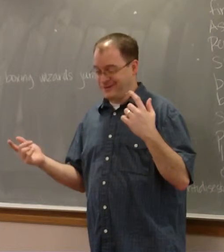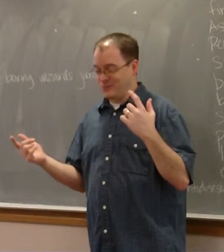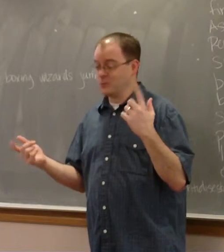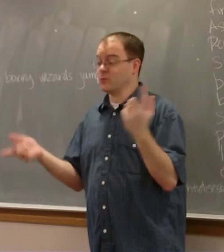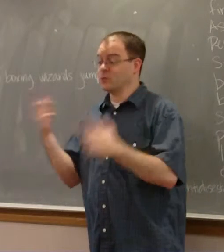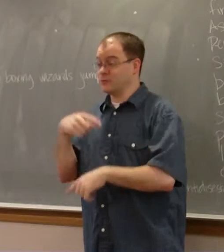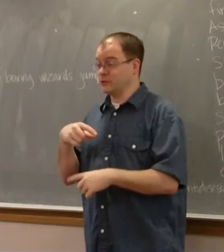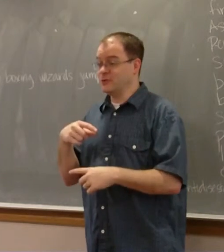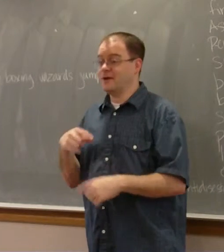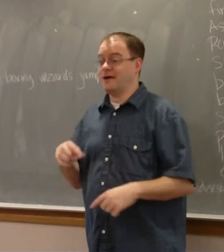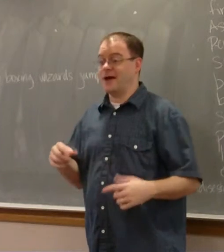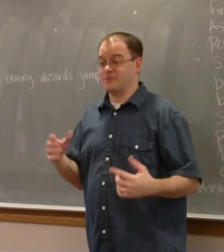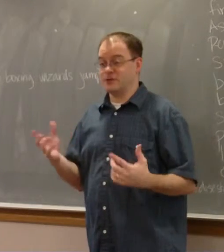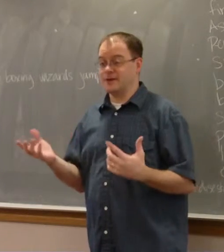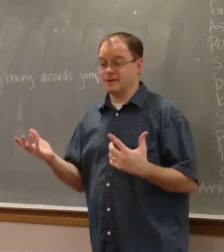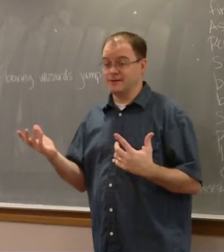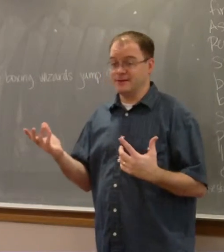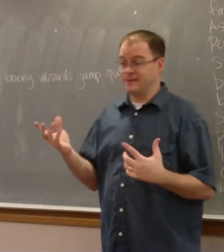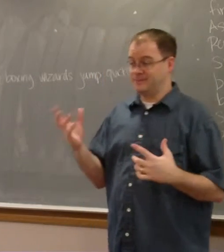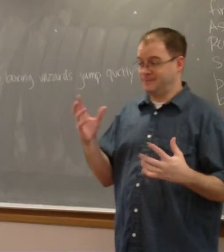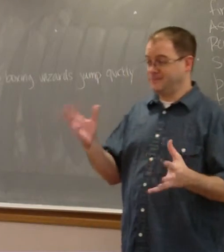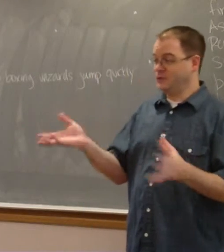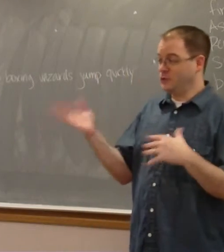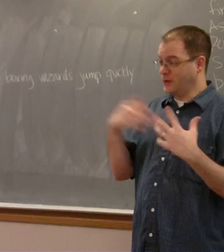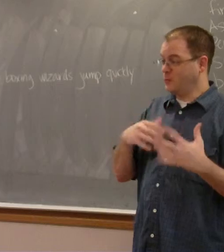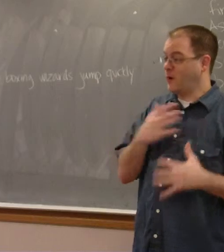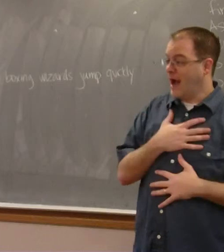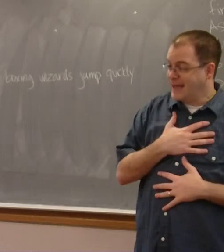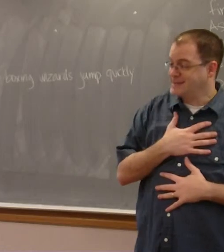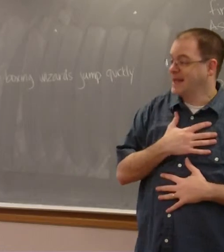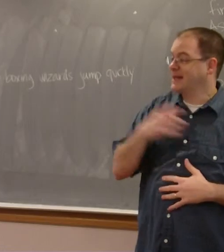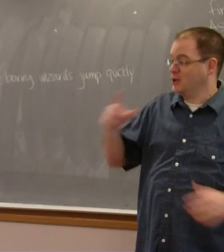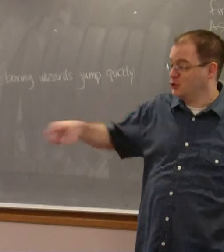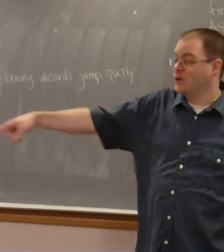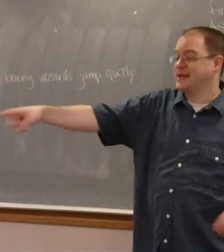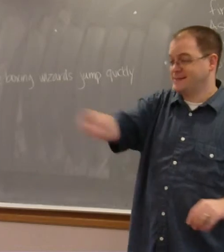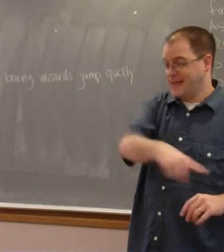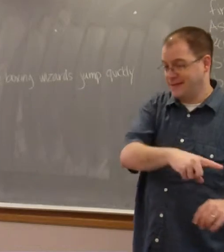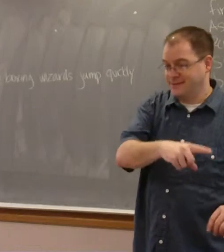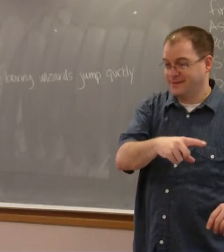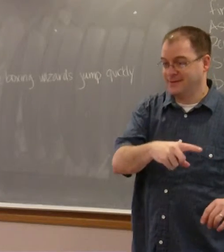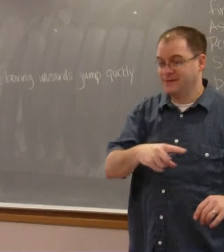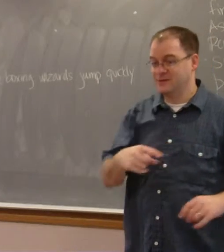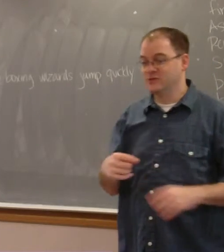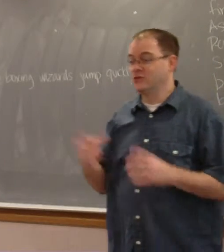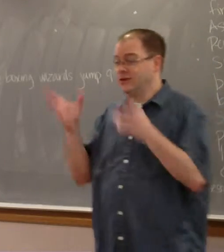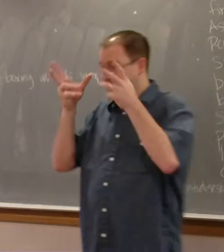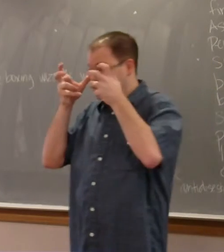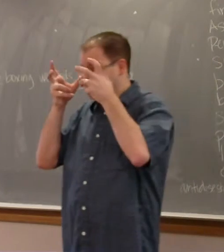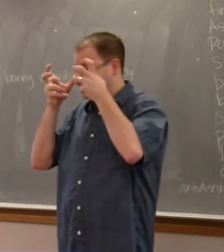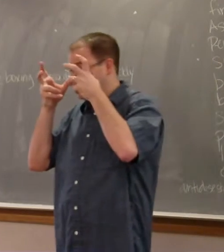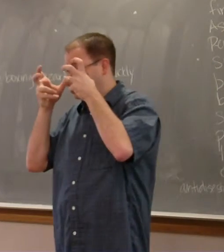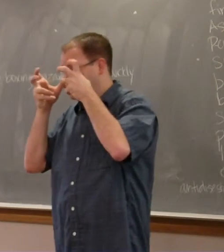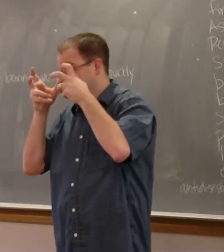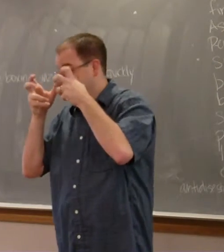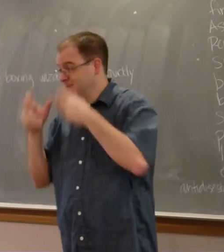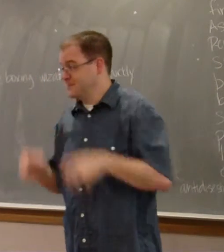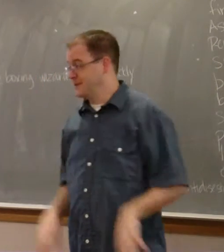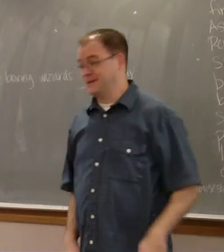when we review, I'm trying to do it to where I sign it and you guys say it. So you can get some receptive skills